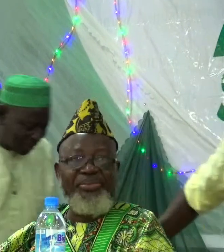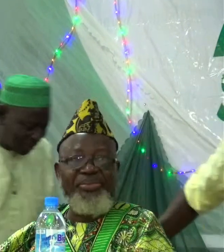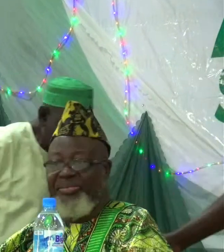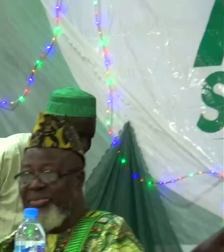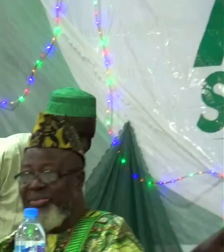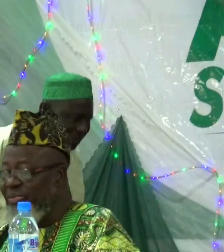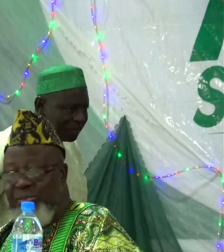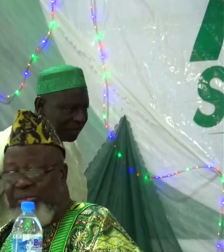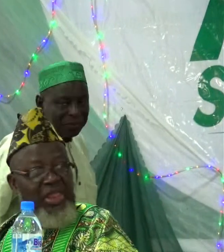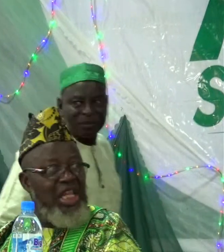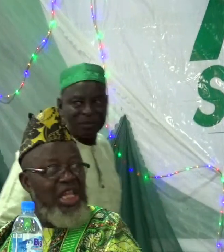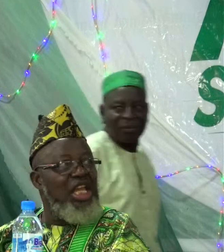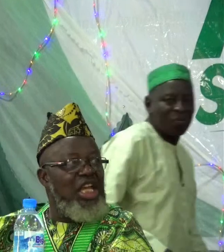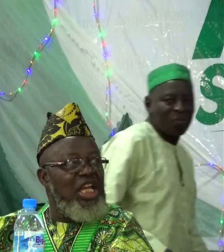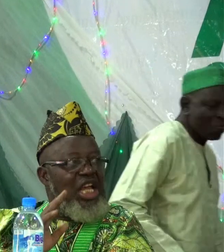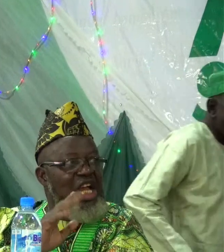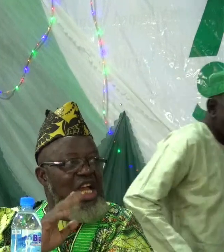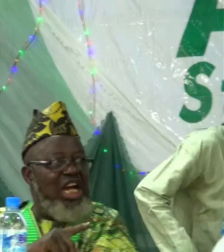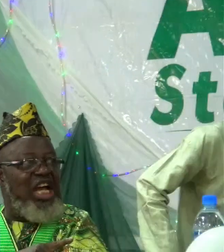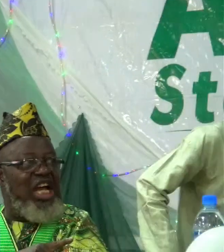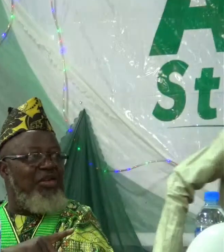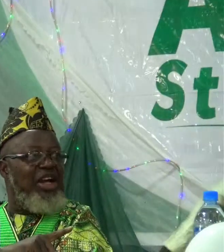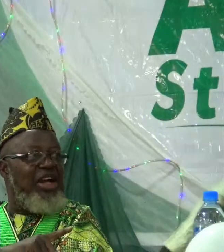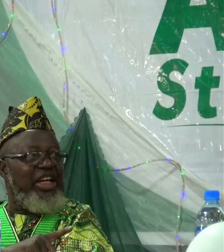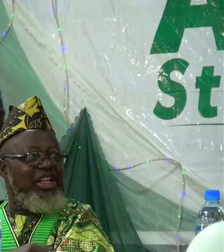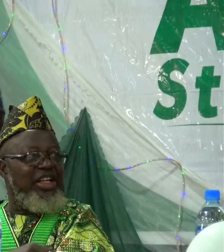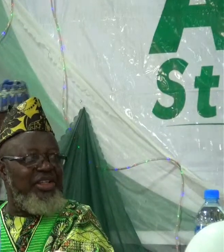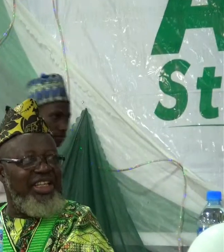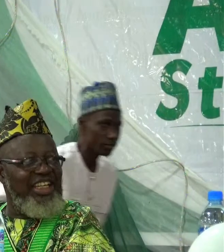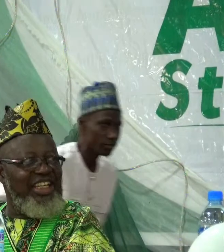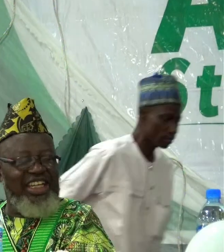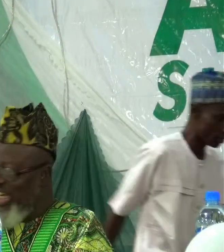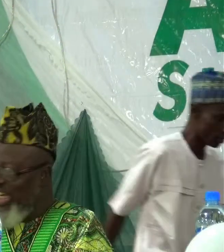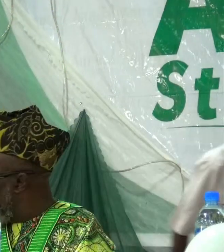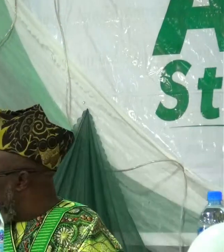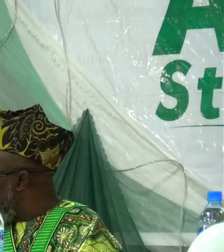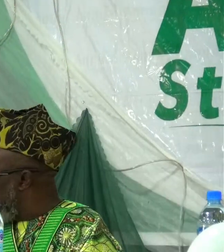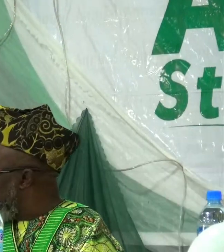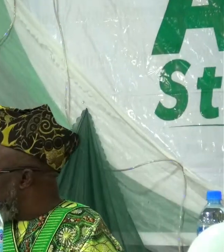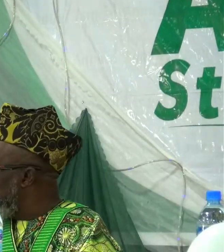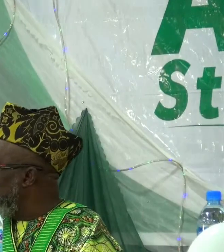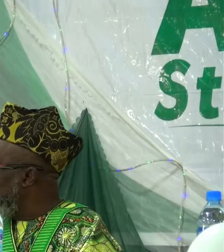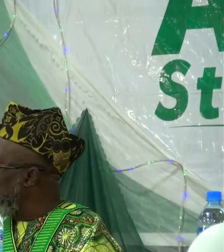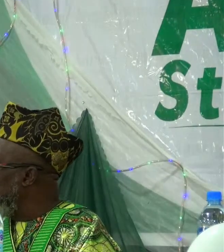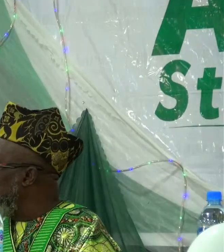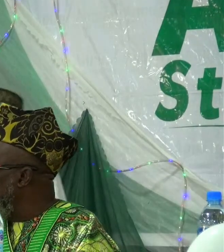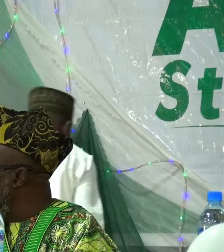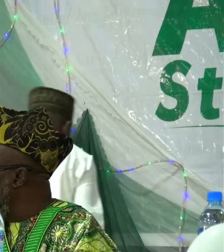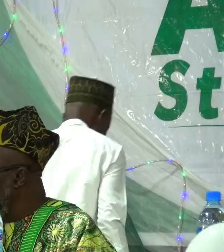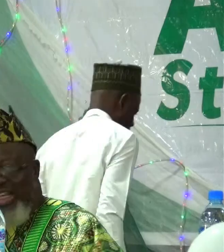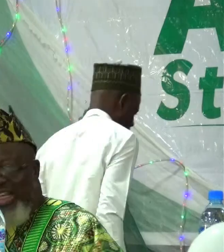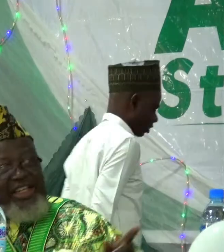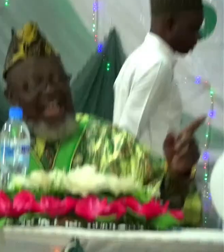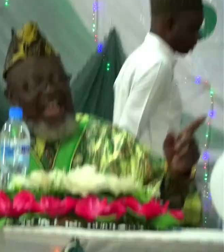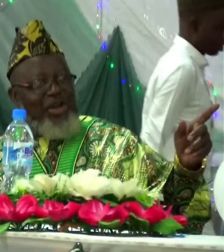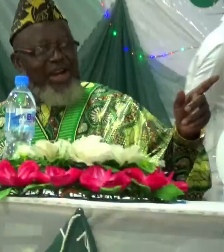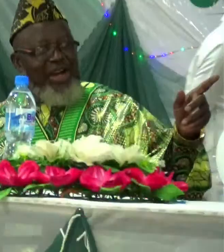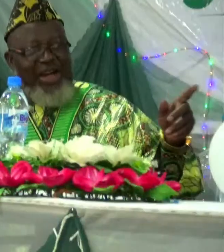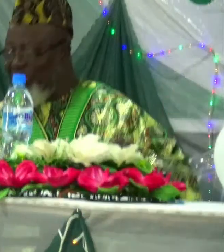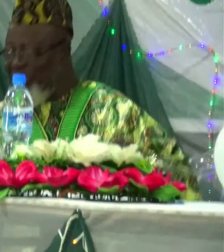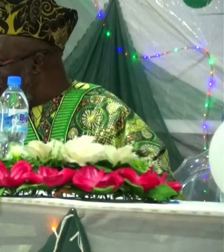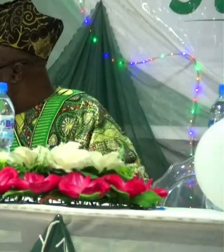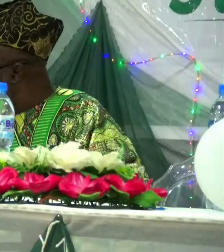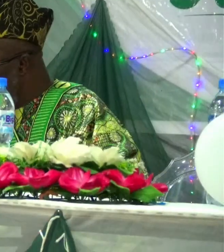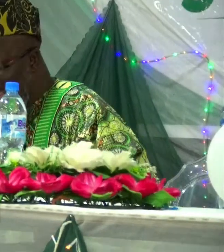Dahud Oladosu Wali, TMC Oyo State loni eja peju pese si annual lecture todun yi lati sami ogbon